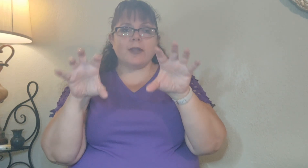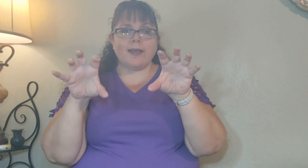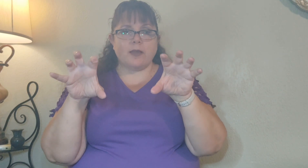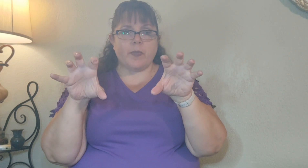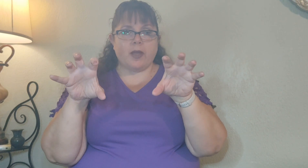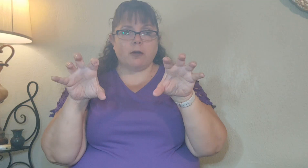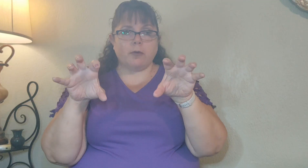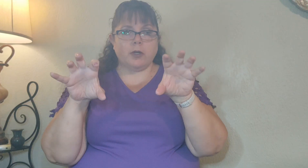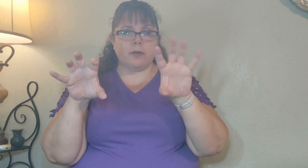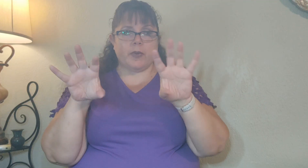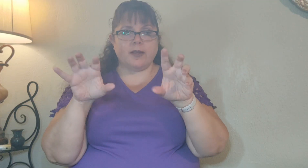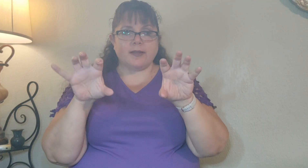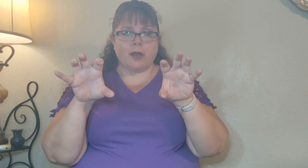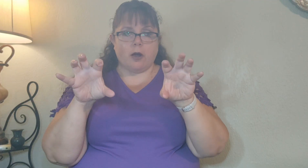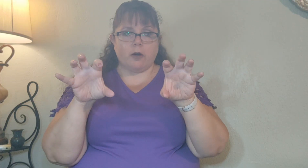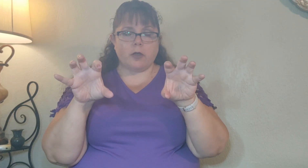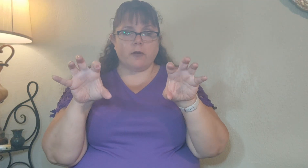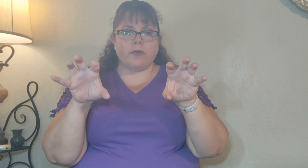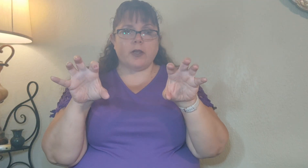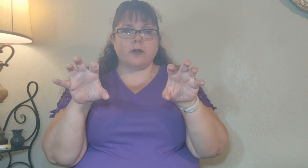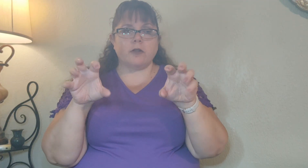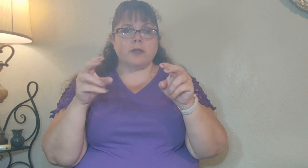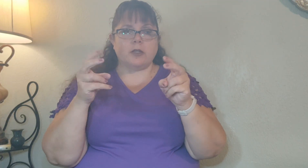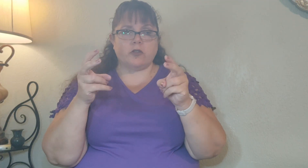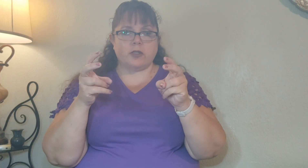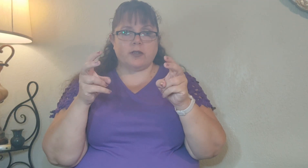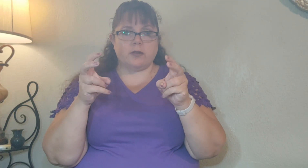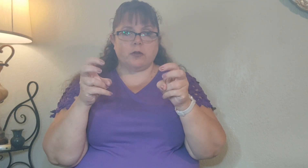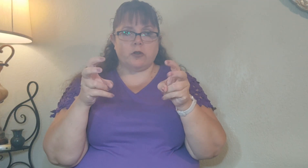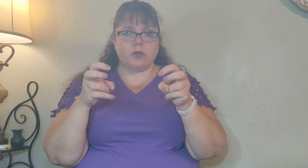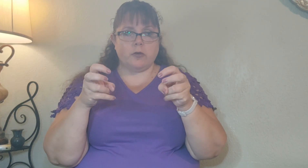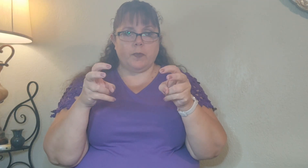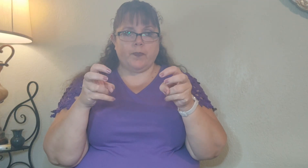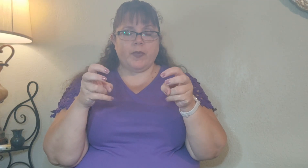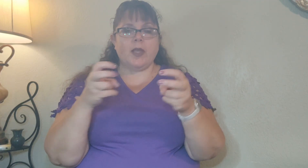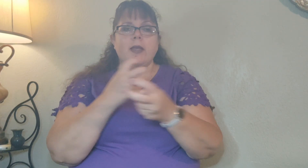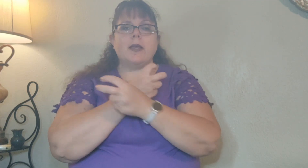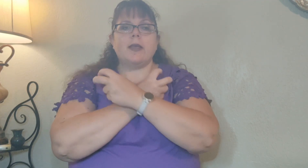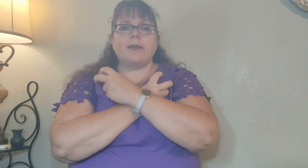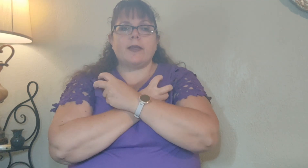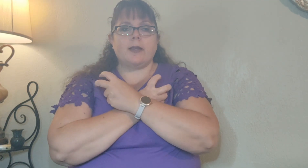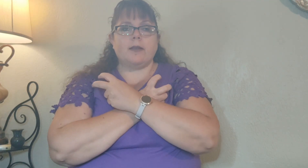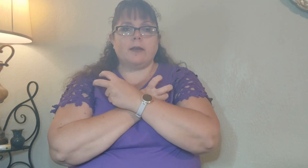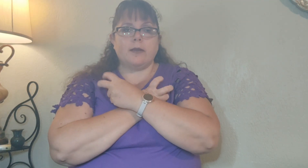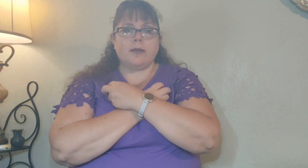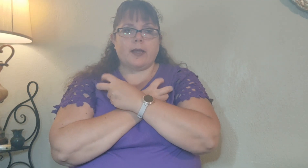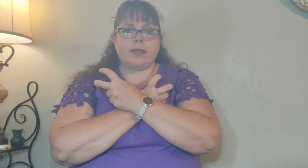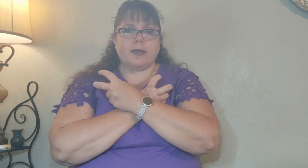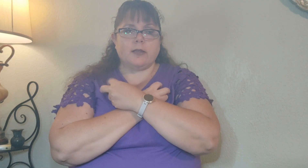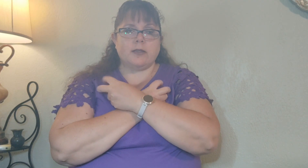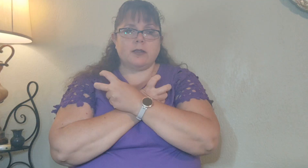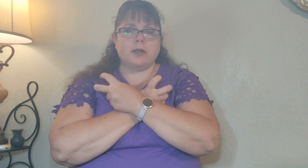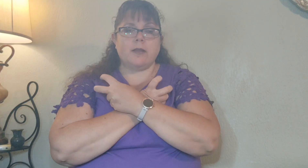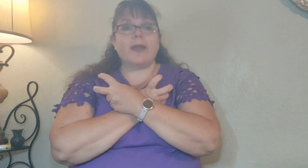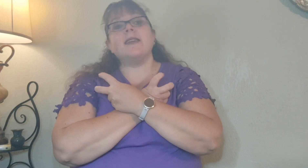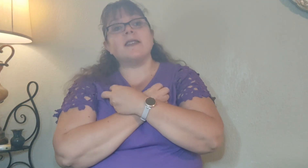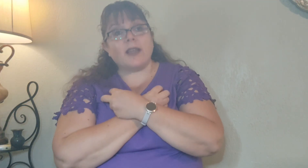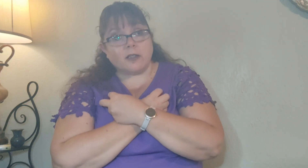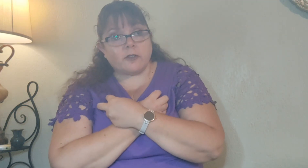like the bear one, but it's not all your fingers, it's just the 2. And then like this. Like a